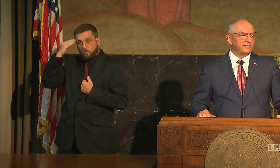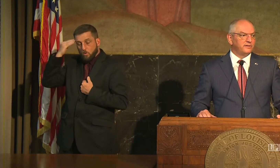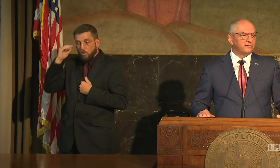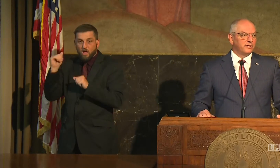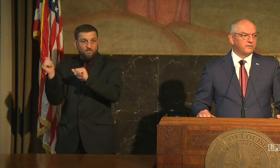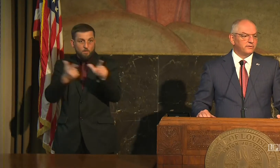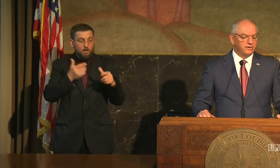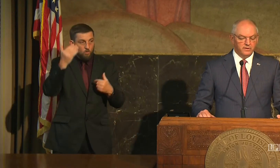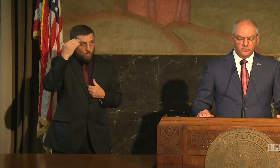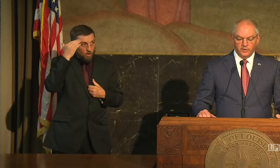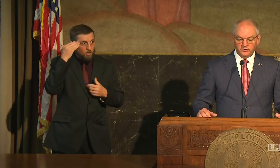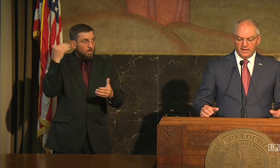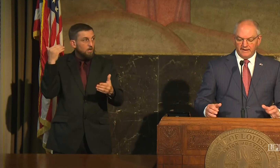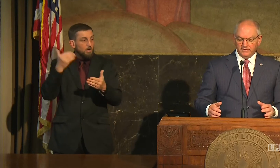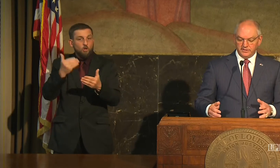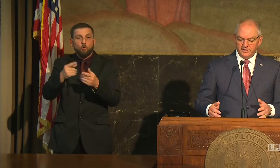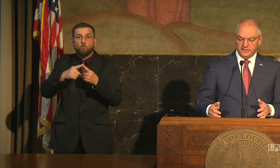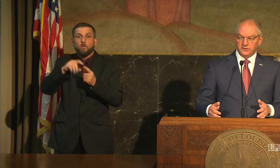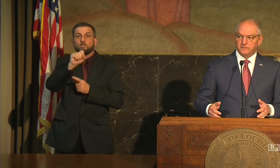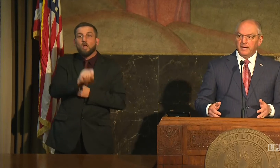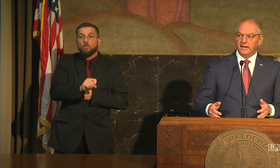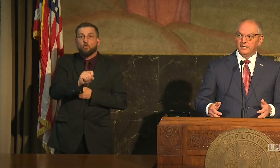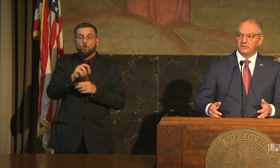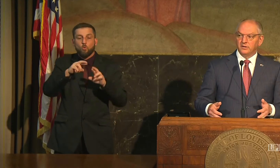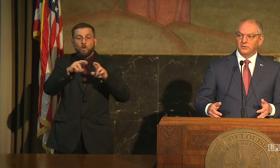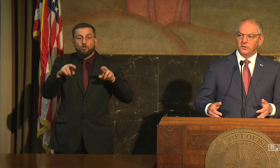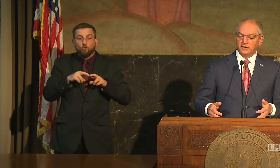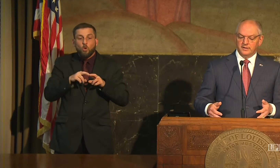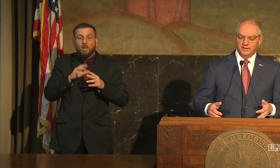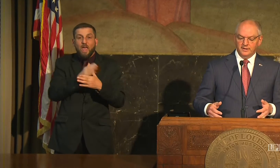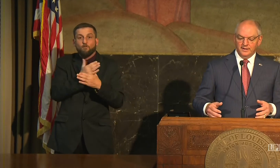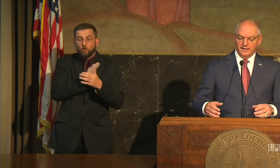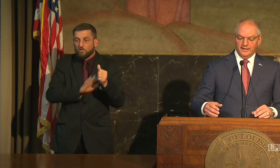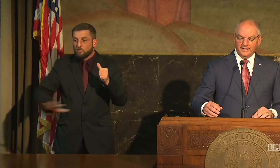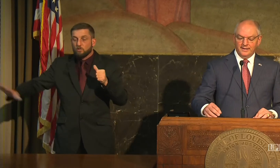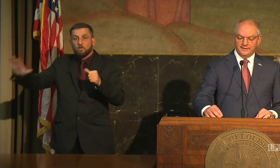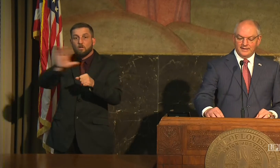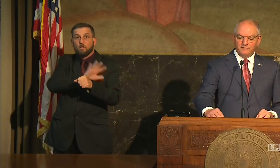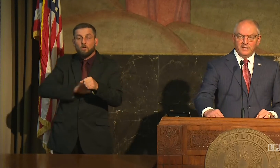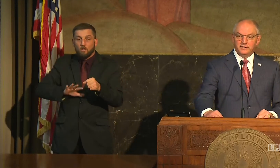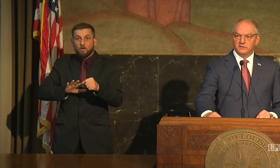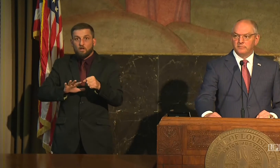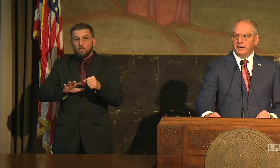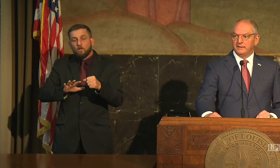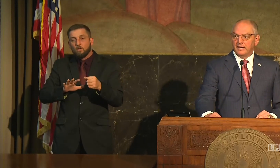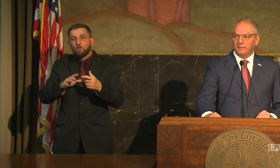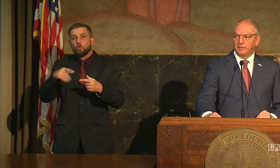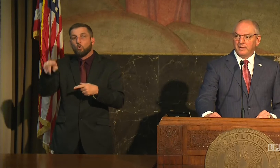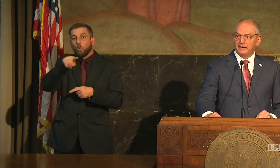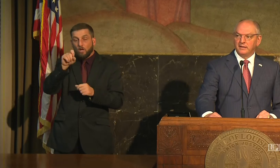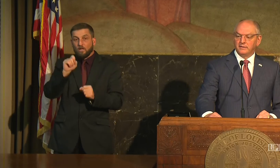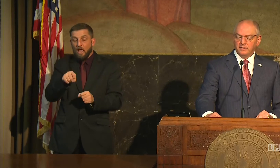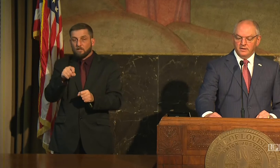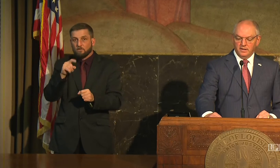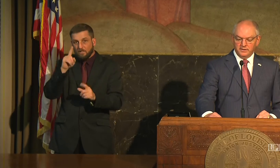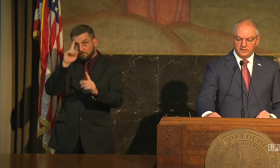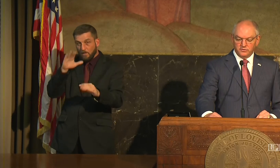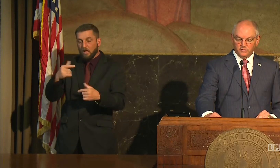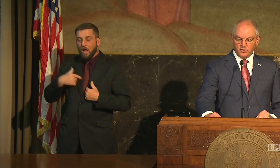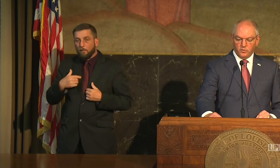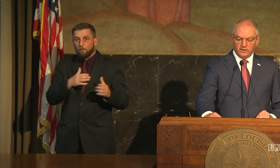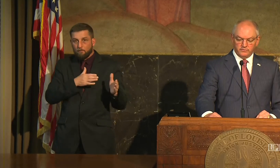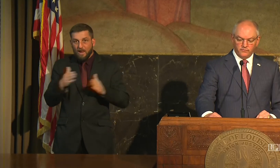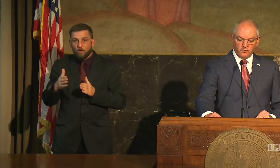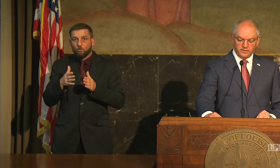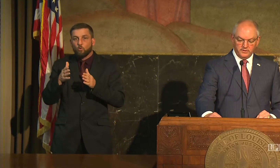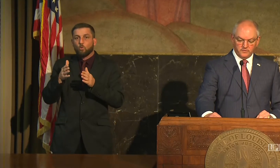of that, getting to the southern regional average in teacher pay. And so you can safely anticipate that I'll be making